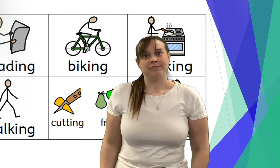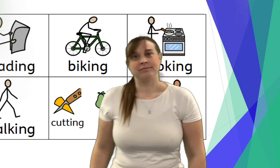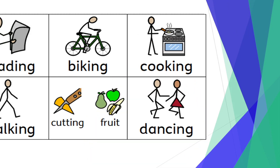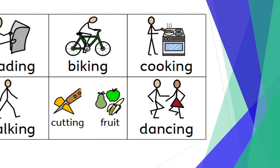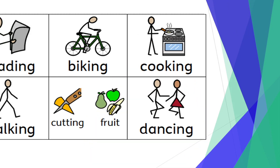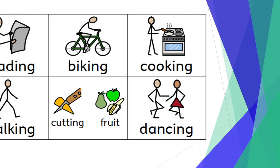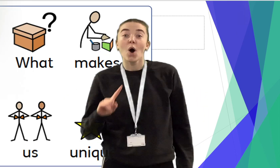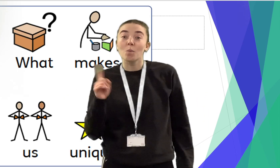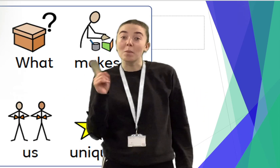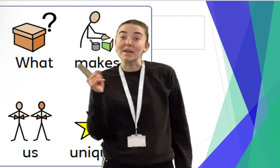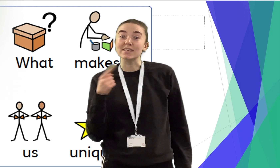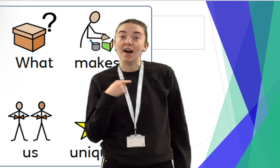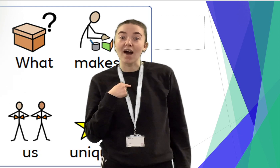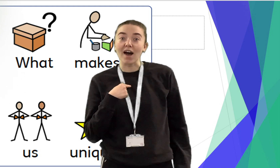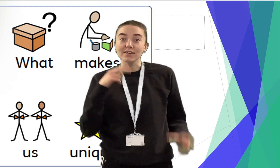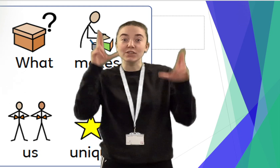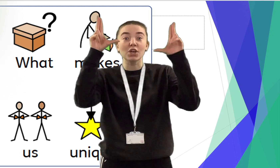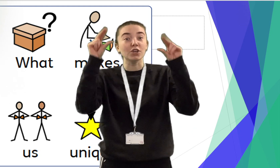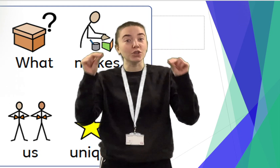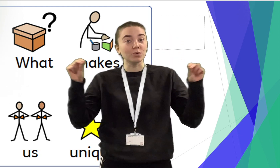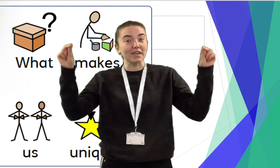What makes us unique?